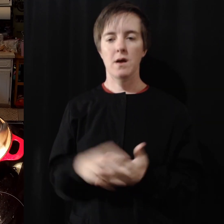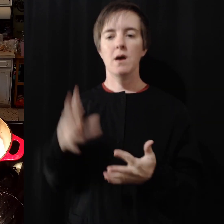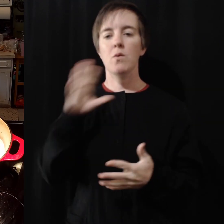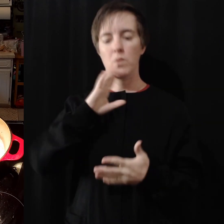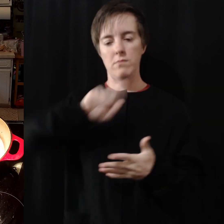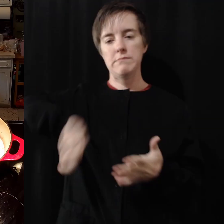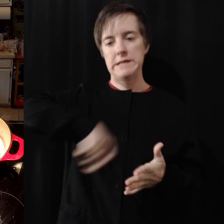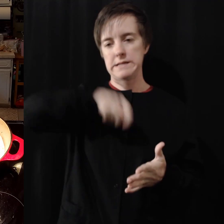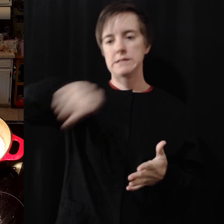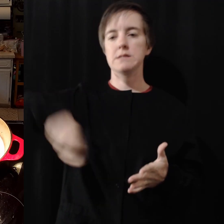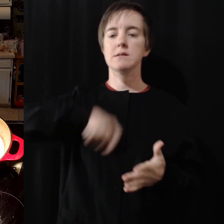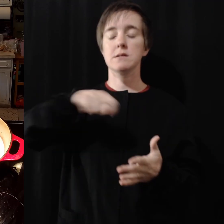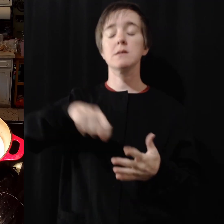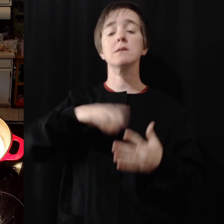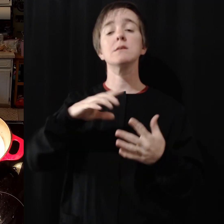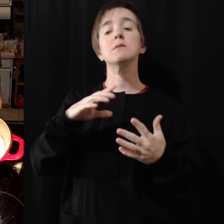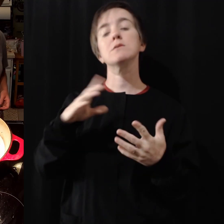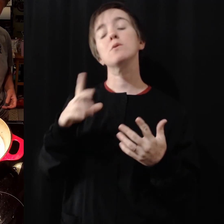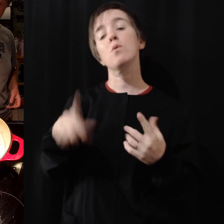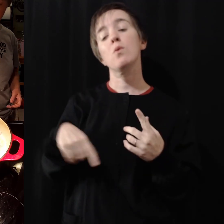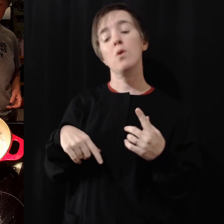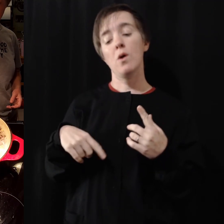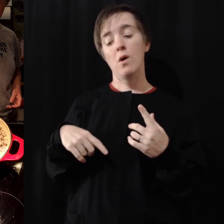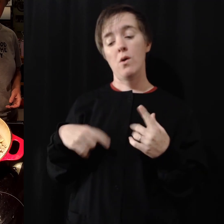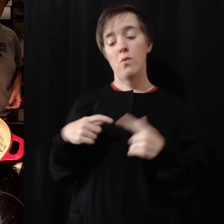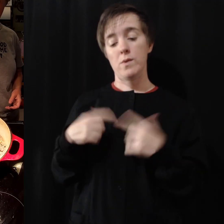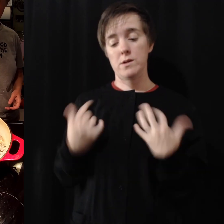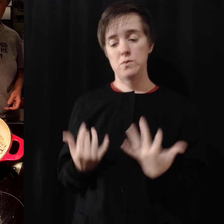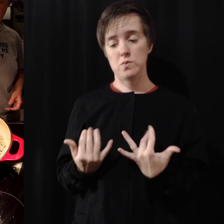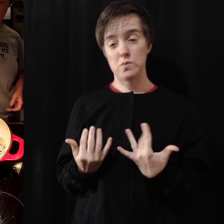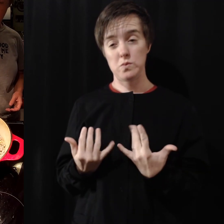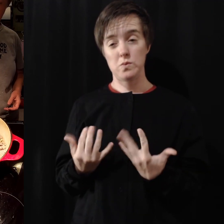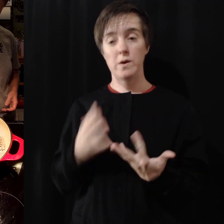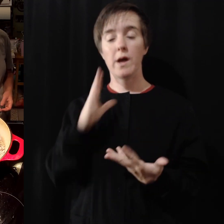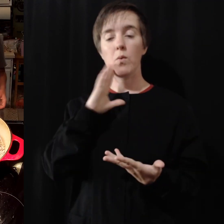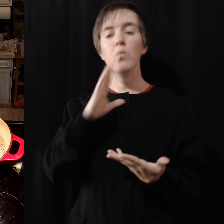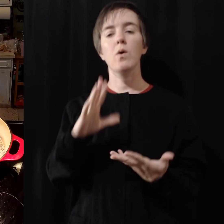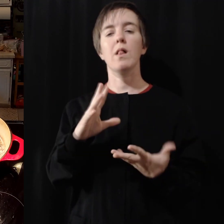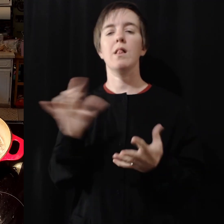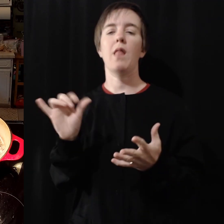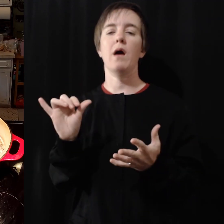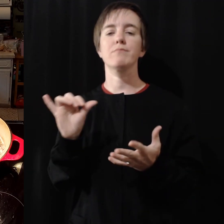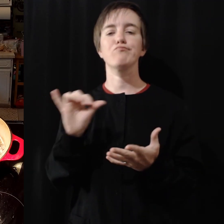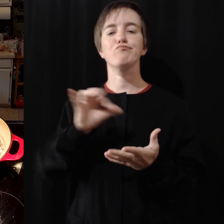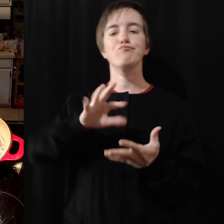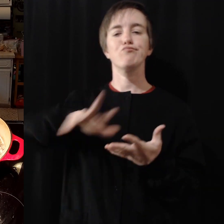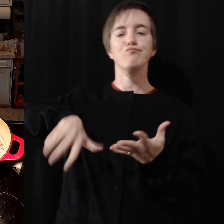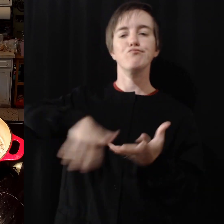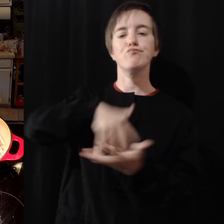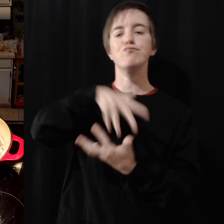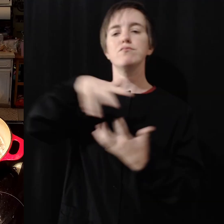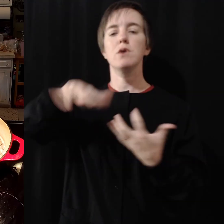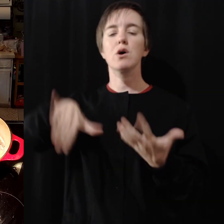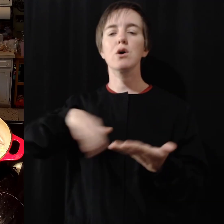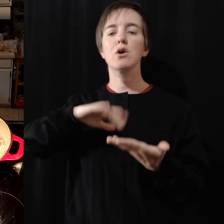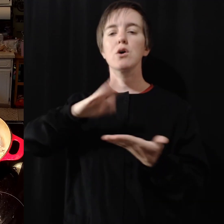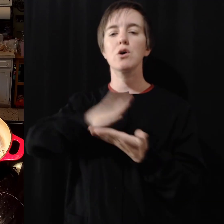And then you're going to mix that in. Once it's cooking, it kind of cooks into the whole thing.